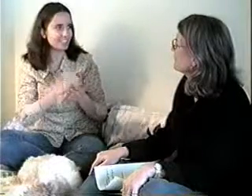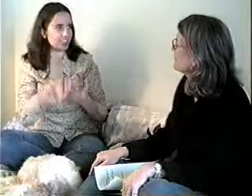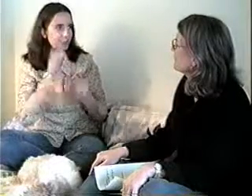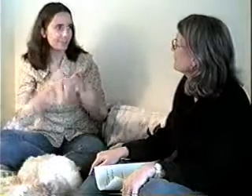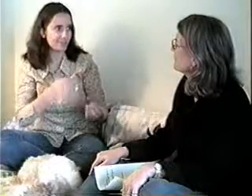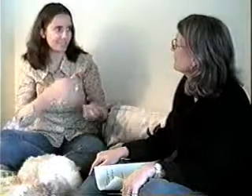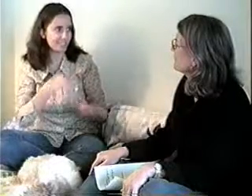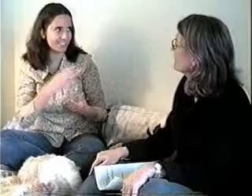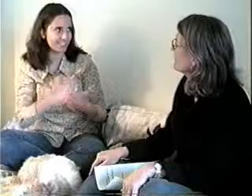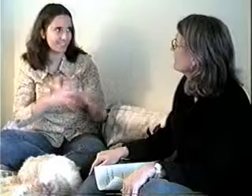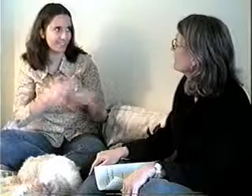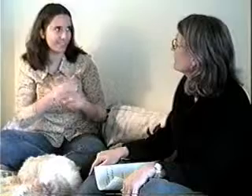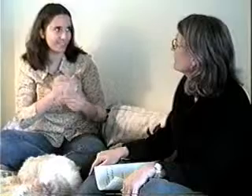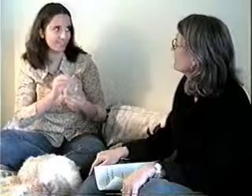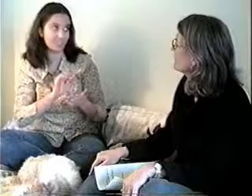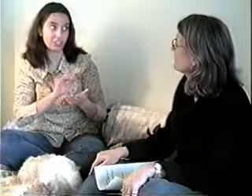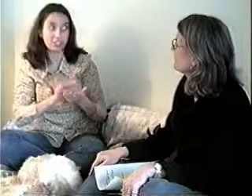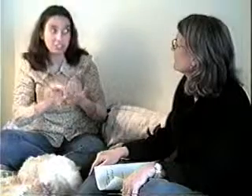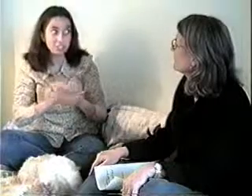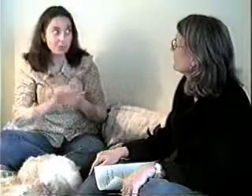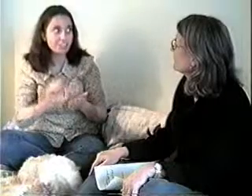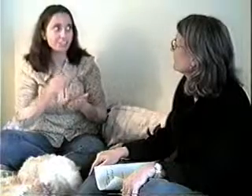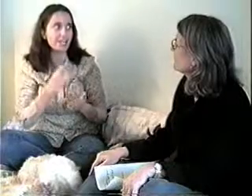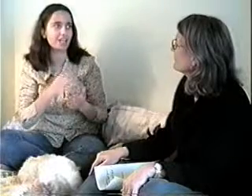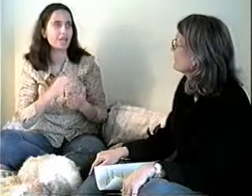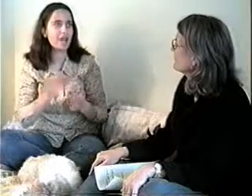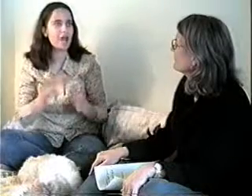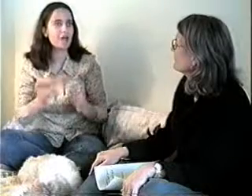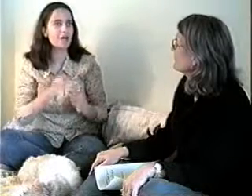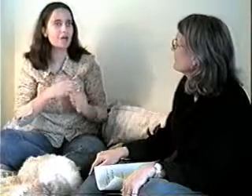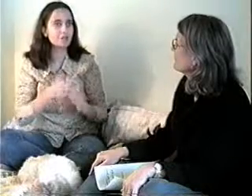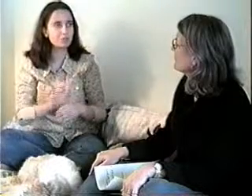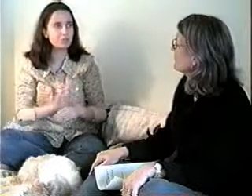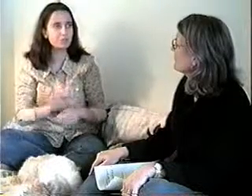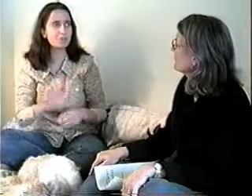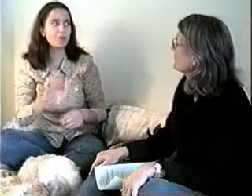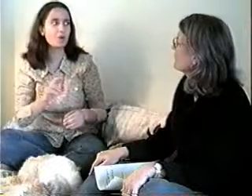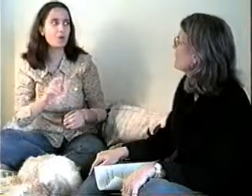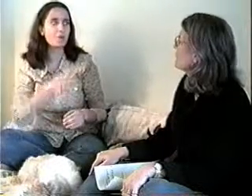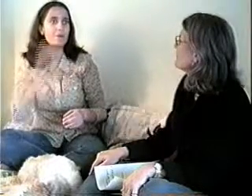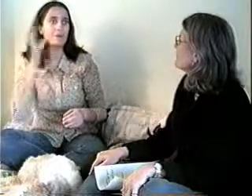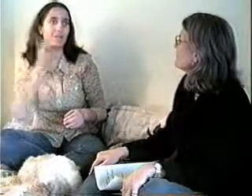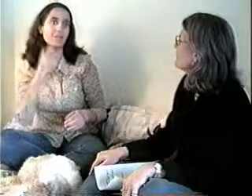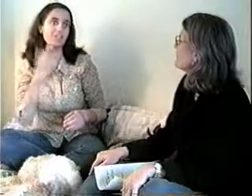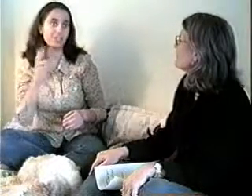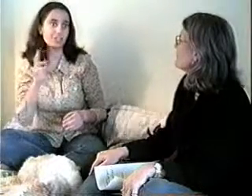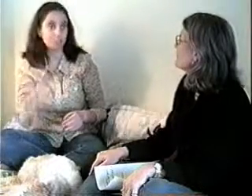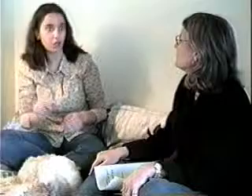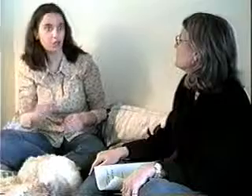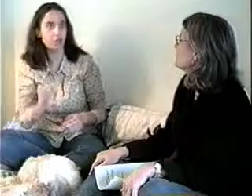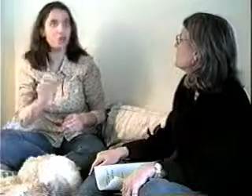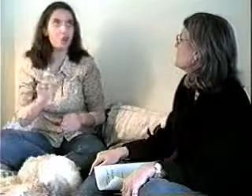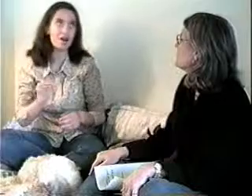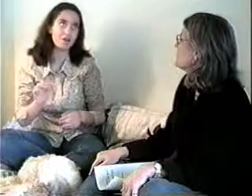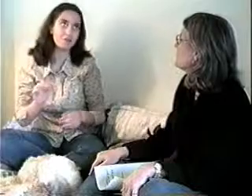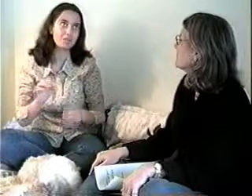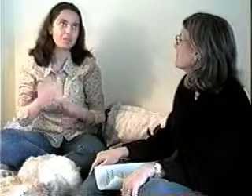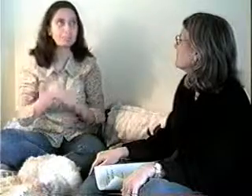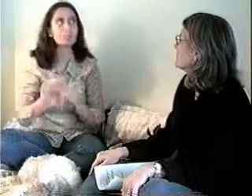that there was going to be some kind of excuses, like, um, I'm too busy, or my parents said no, or, um, it's